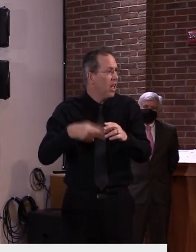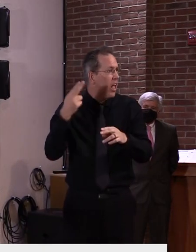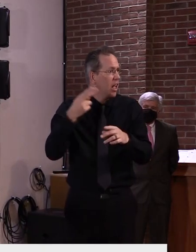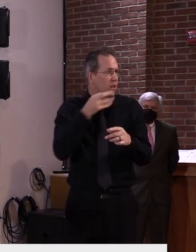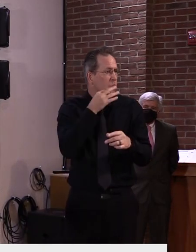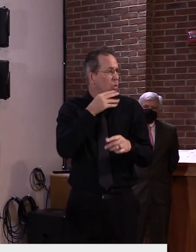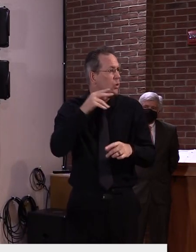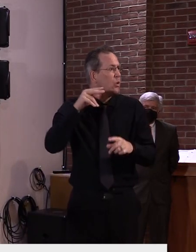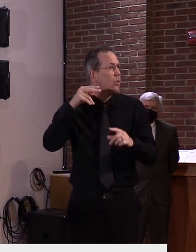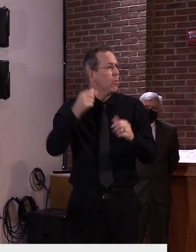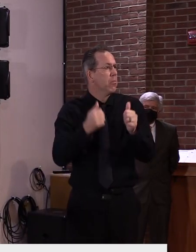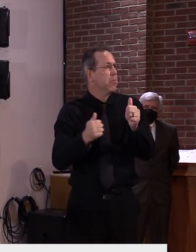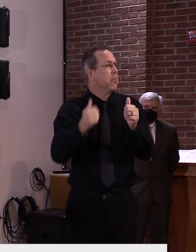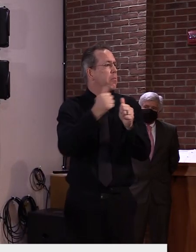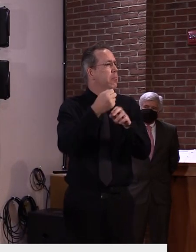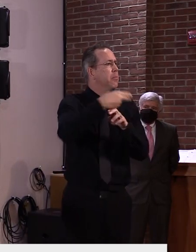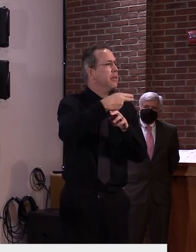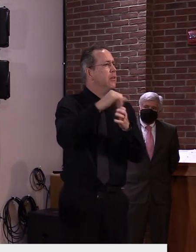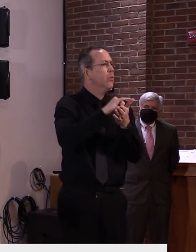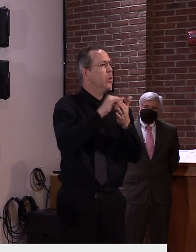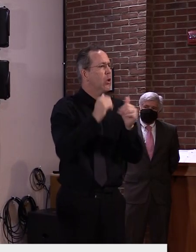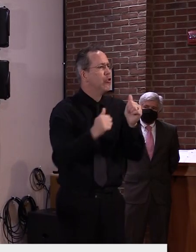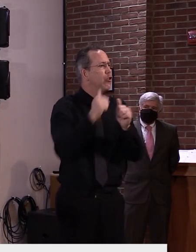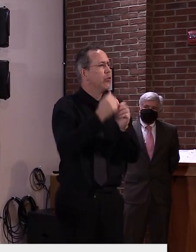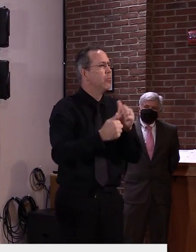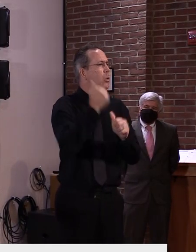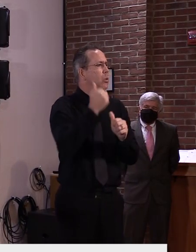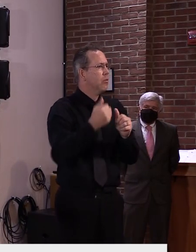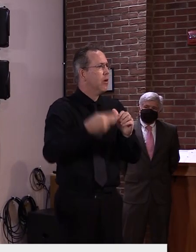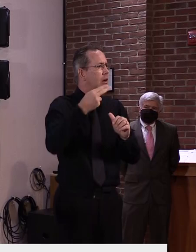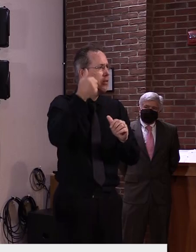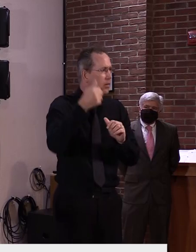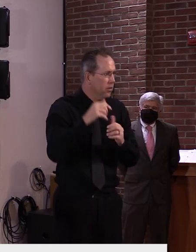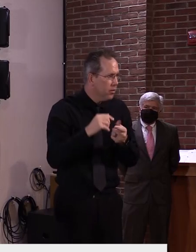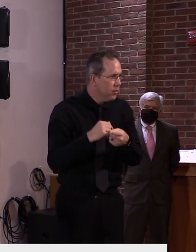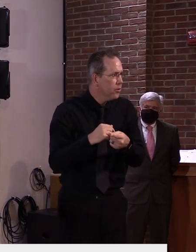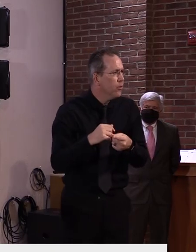week, they will exceed New York's numbers. So